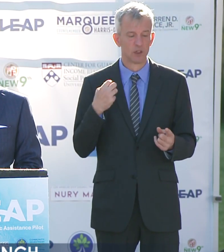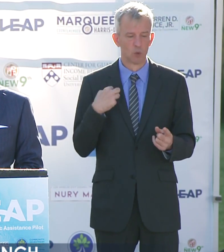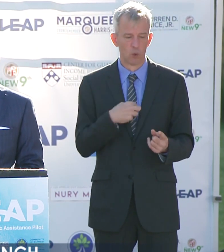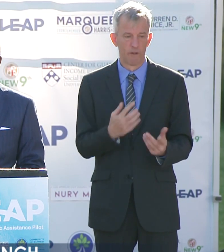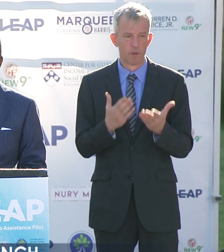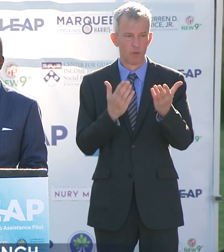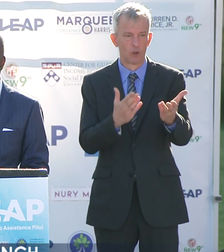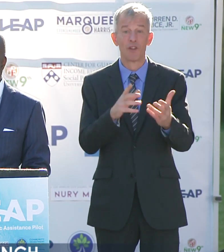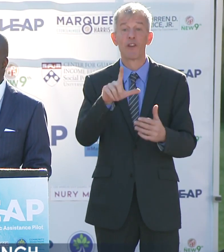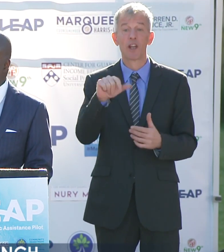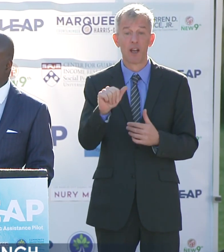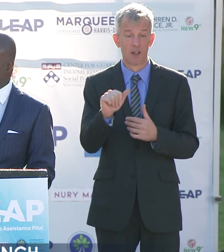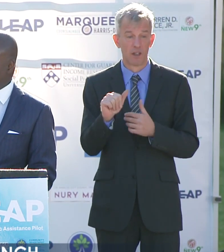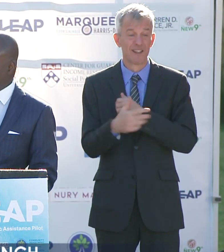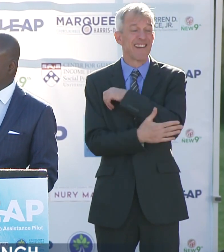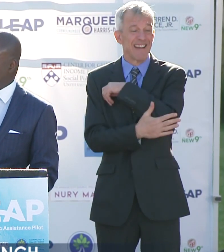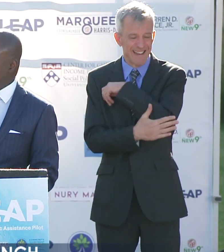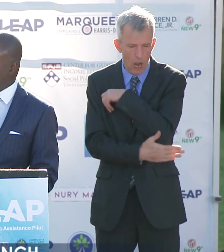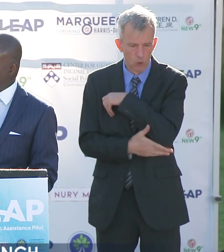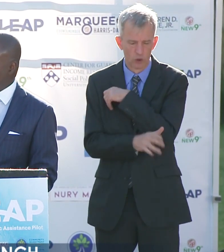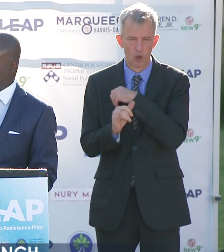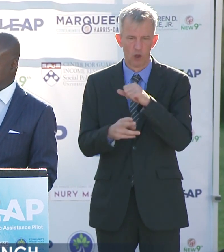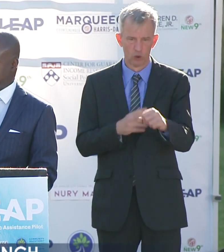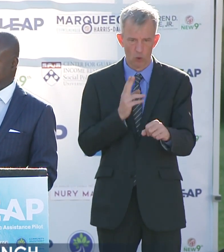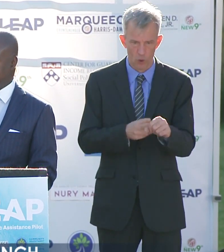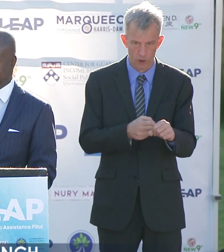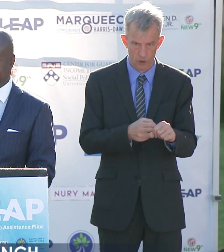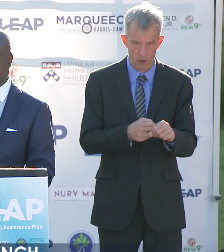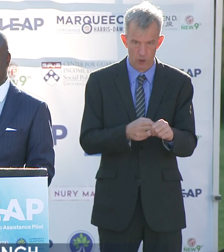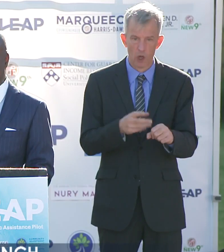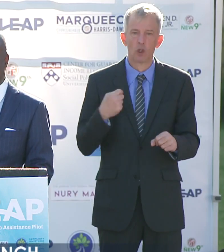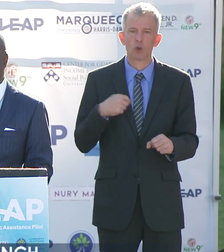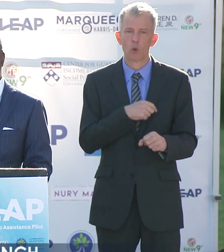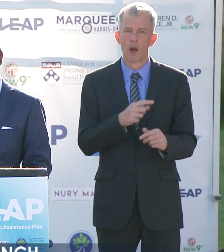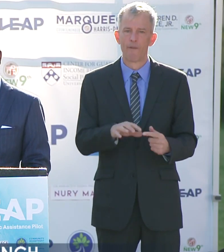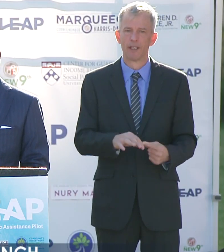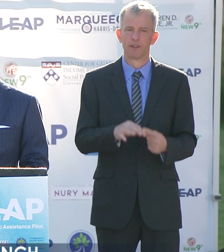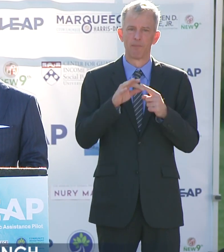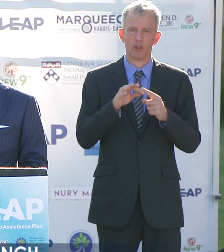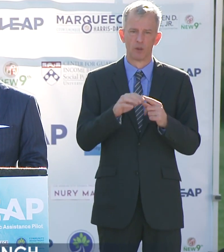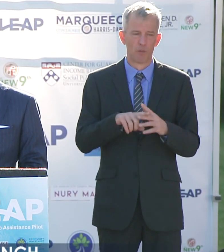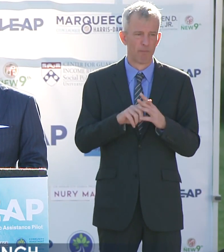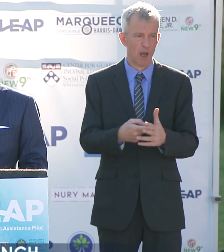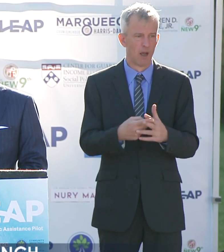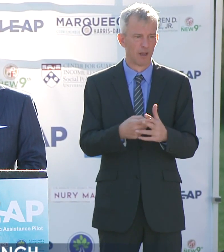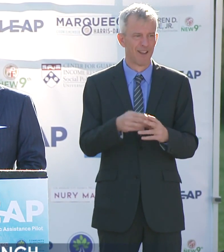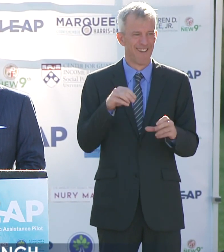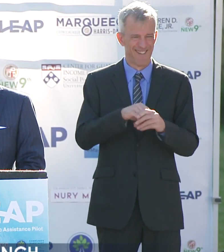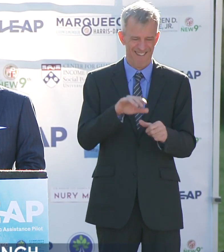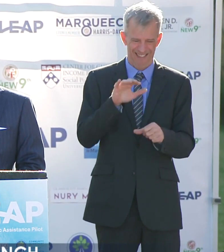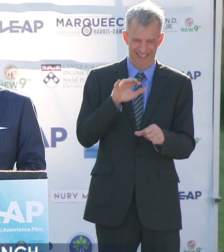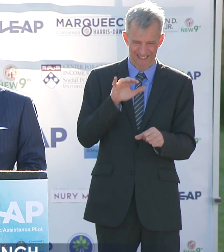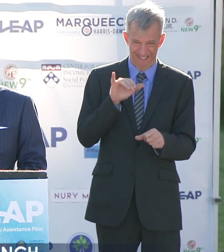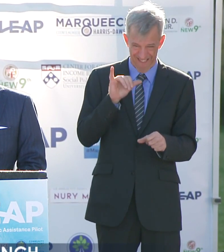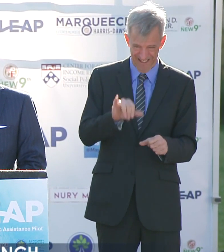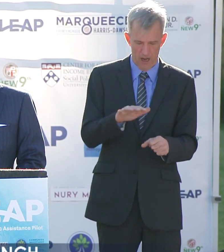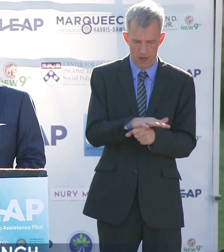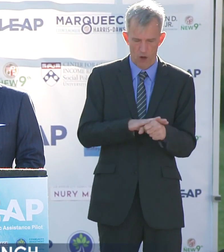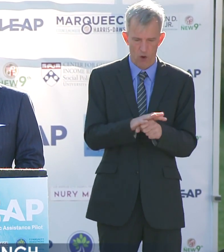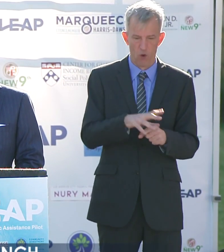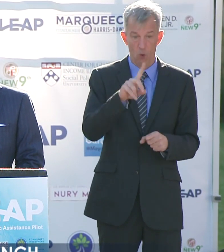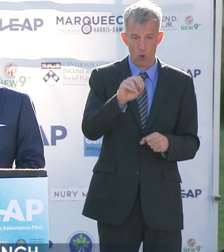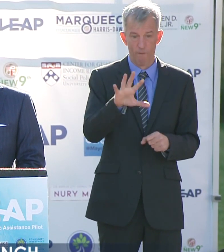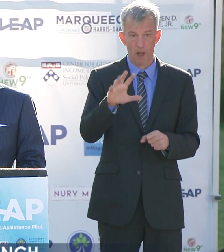also joined in. And so we're going to have a special pilot in that area to show that